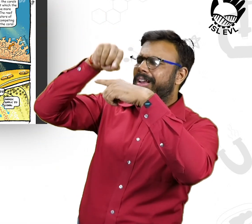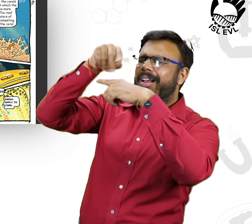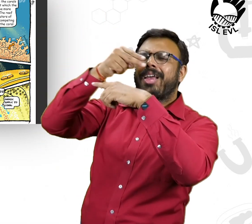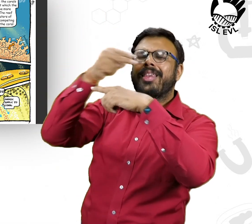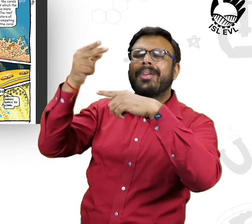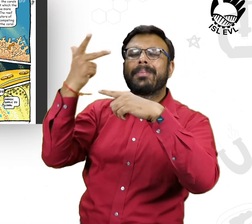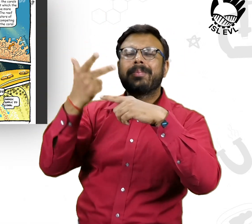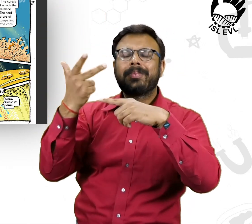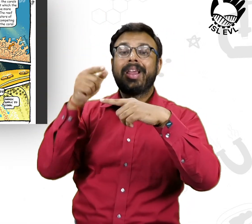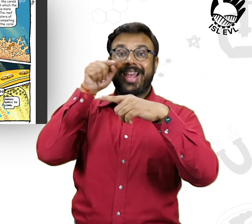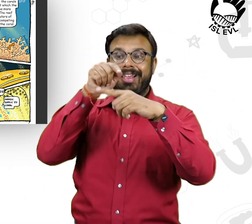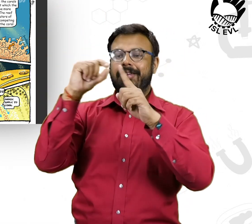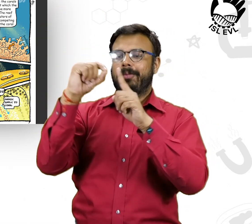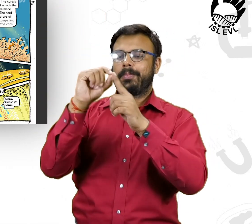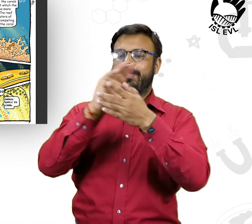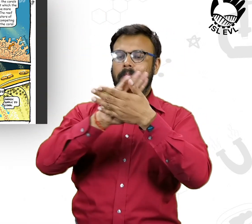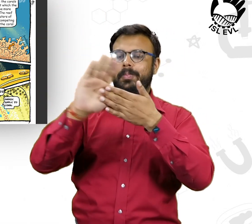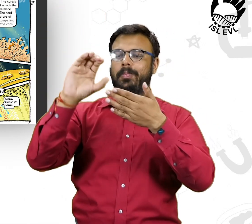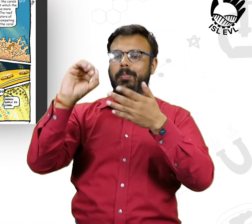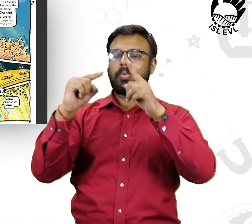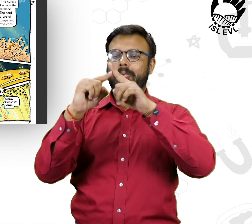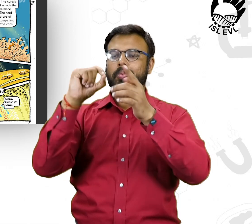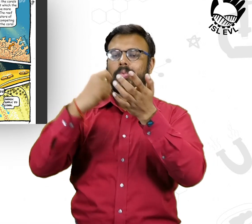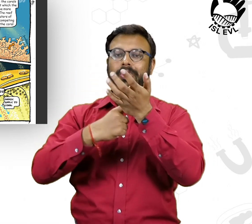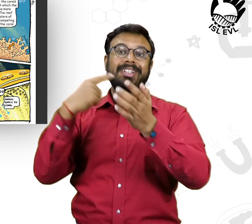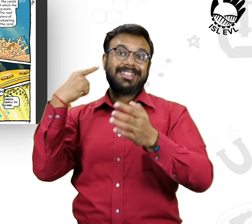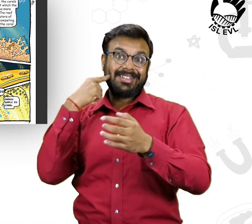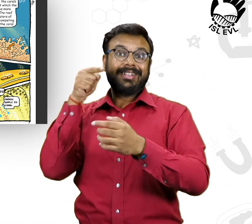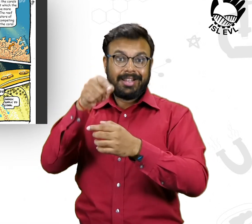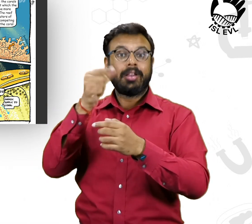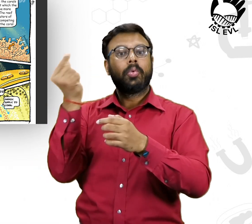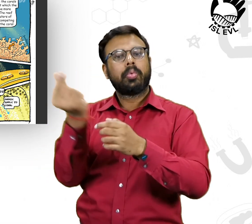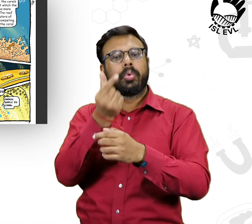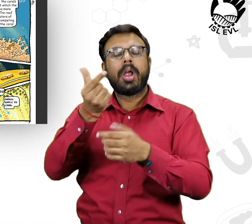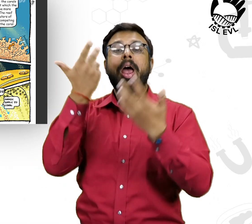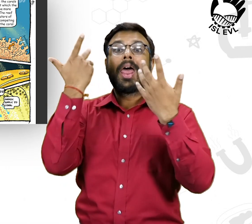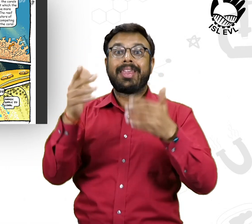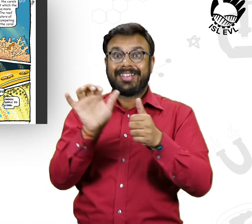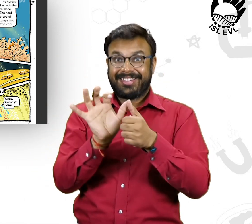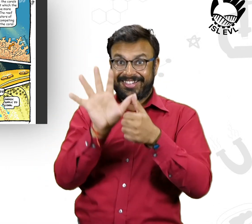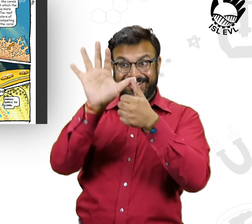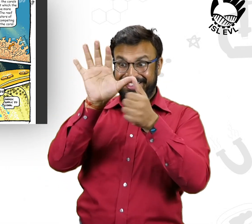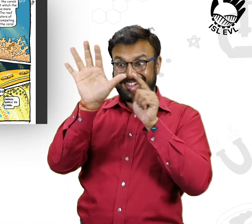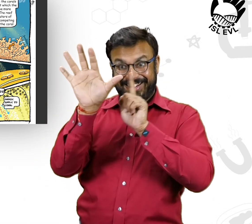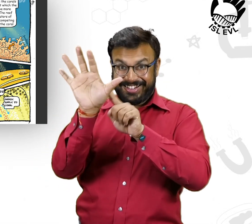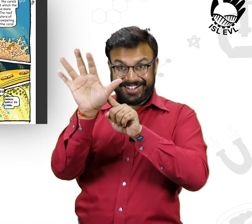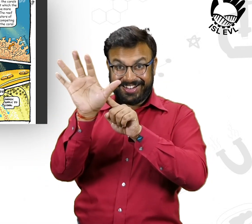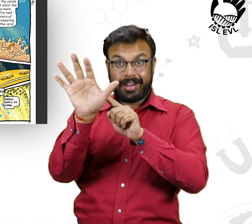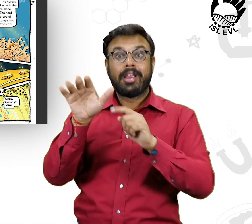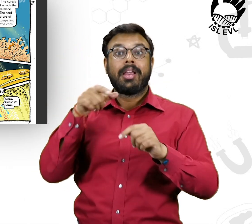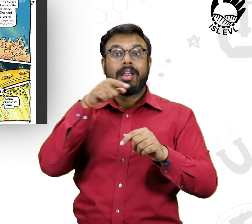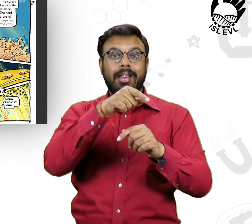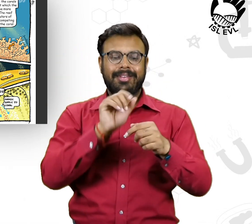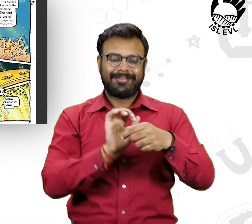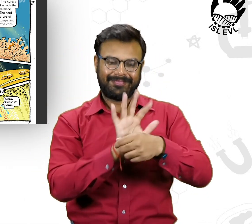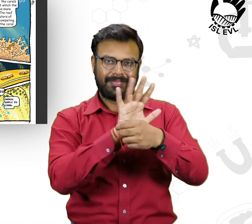Without this energy supply, the corals don't survive more than a few